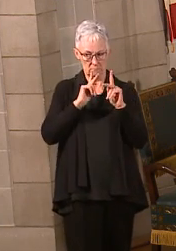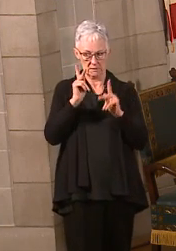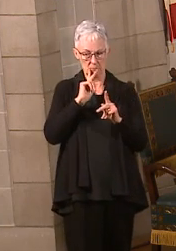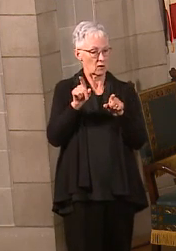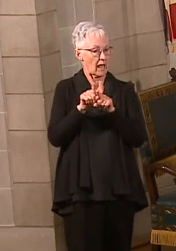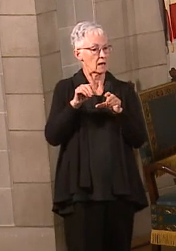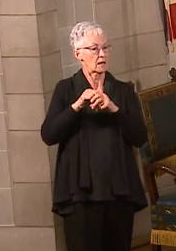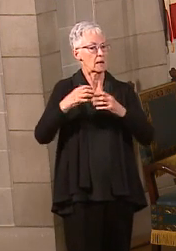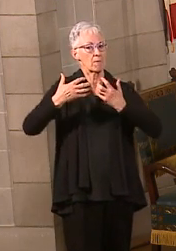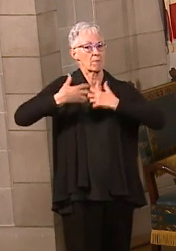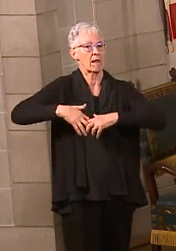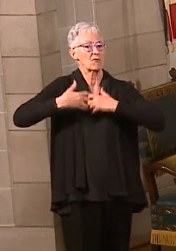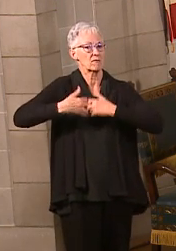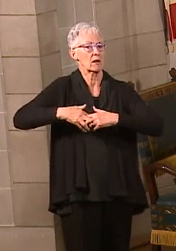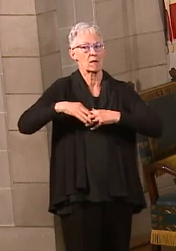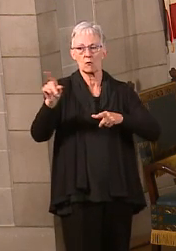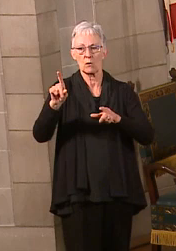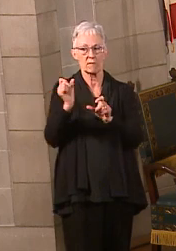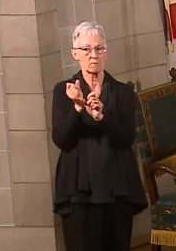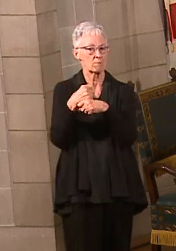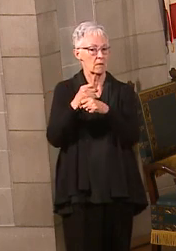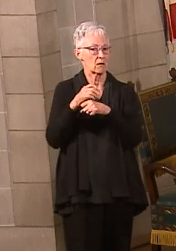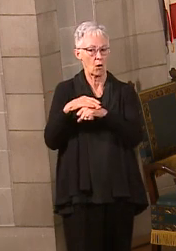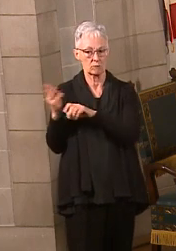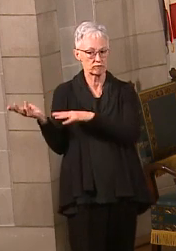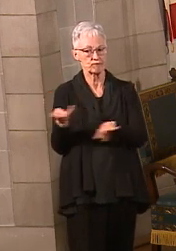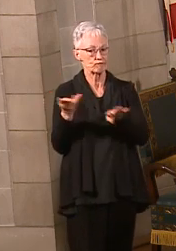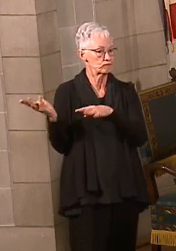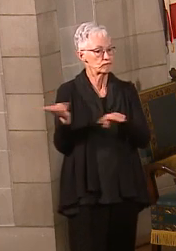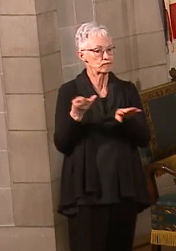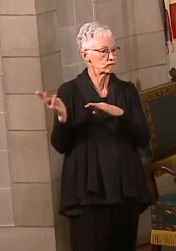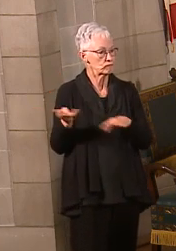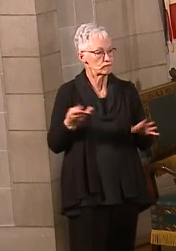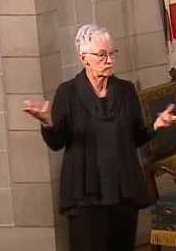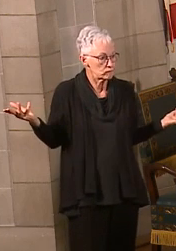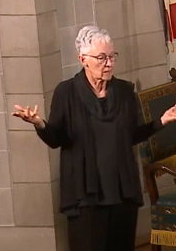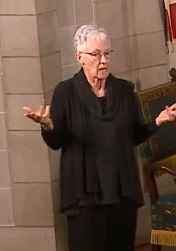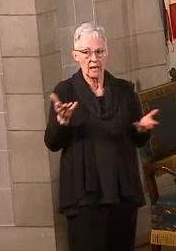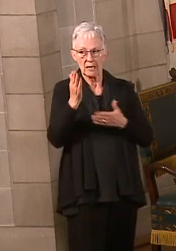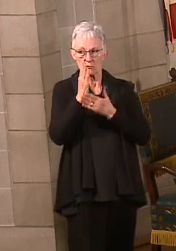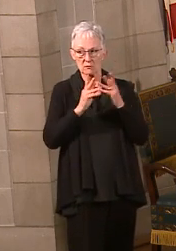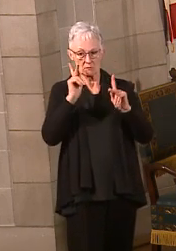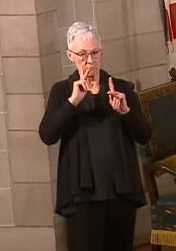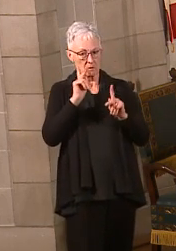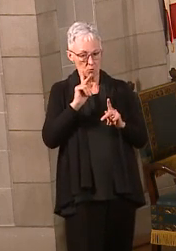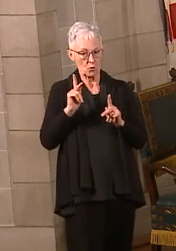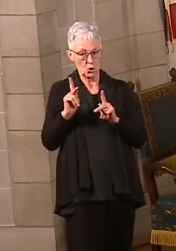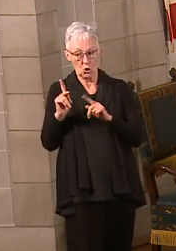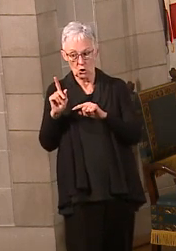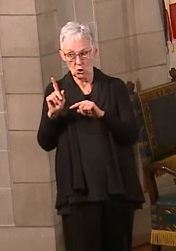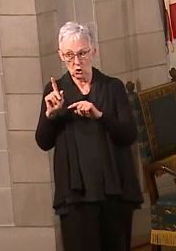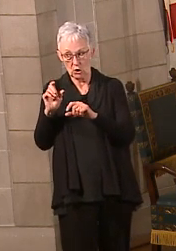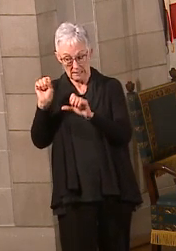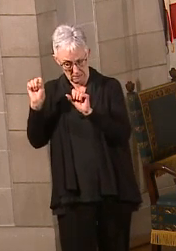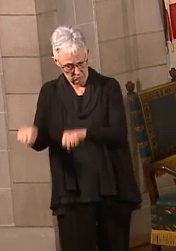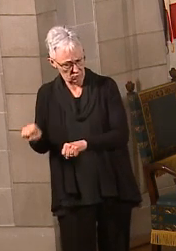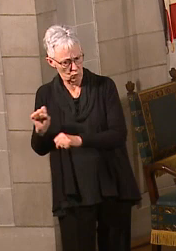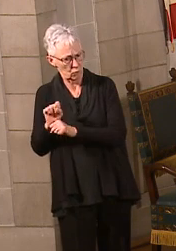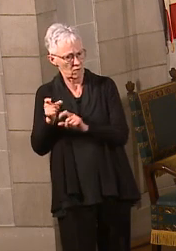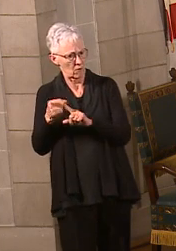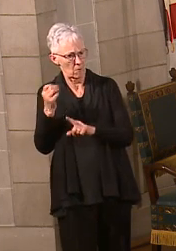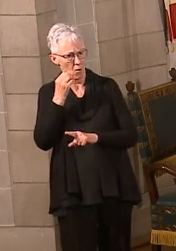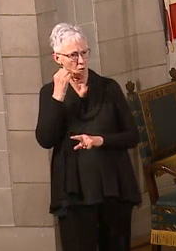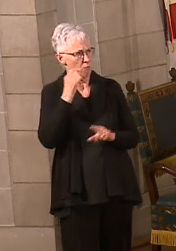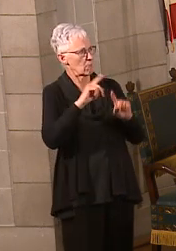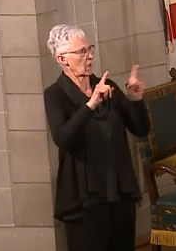If there are specific people that say they could be working from home, ask them to document that. If people say they could be working from home but can't work from